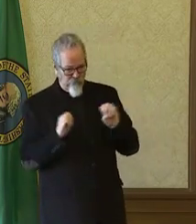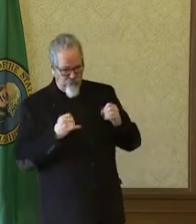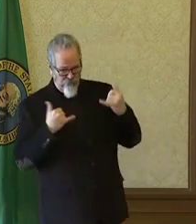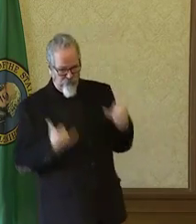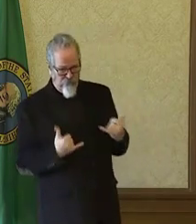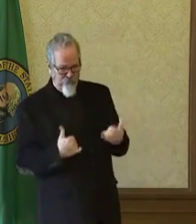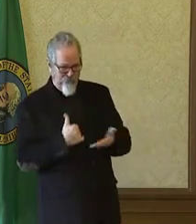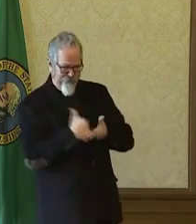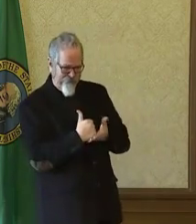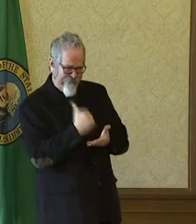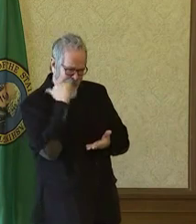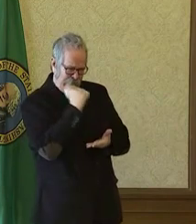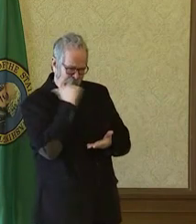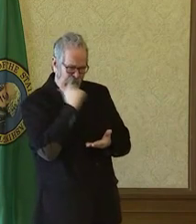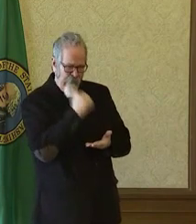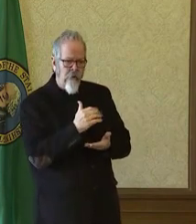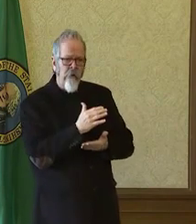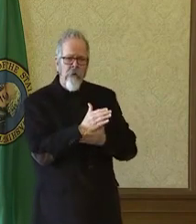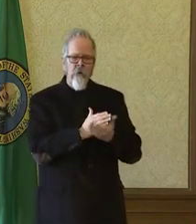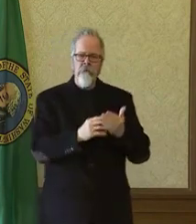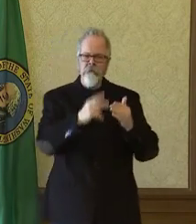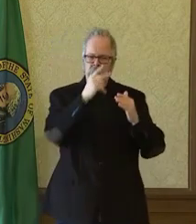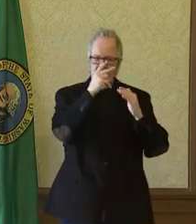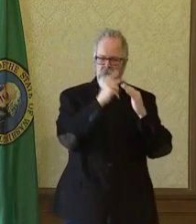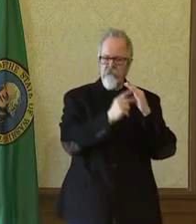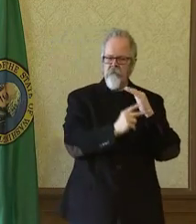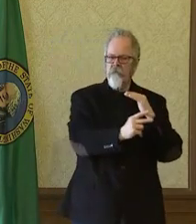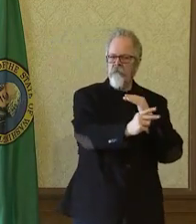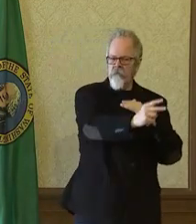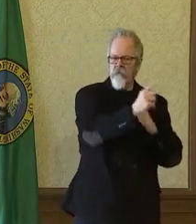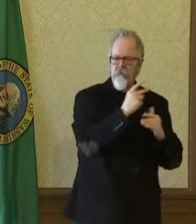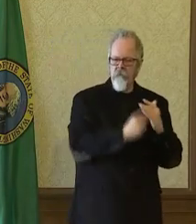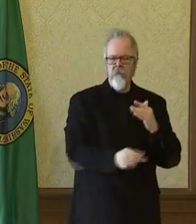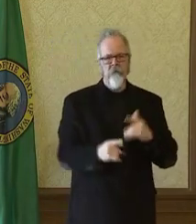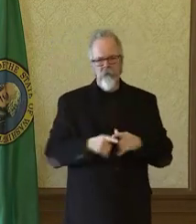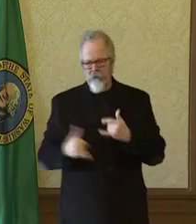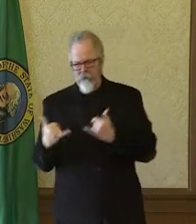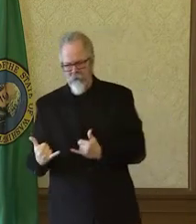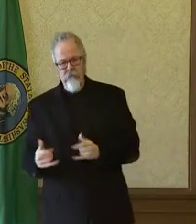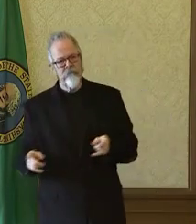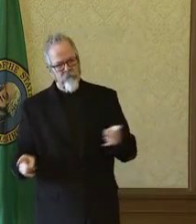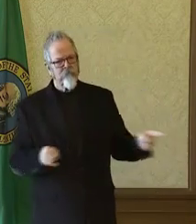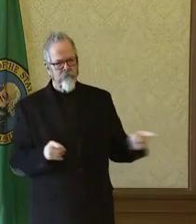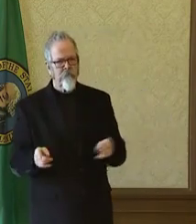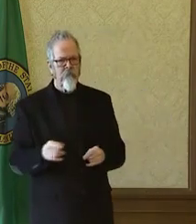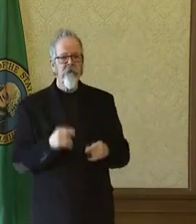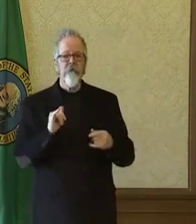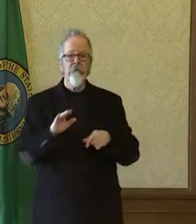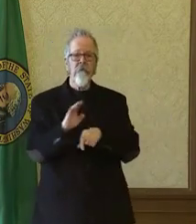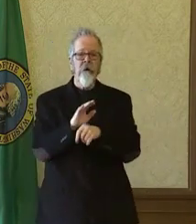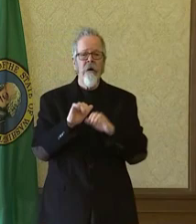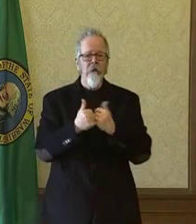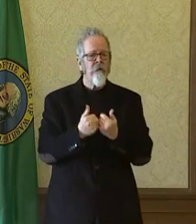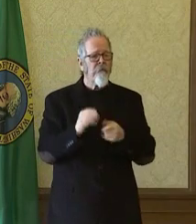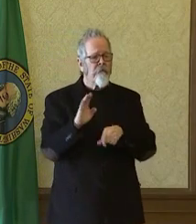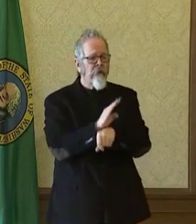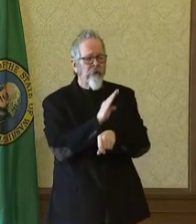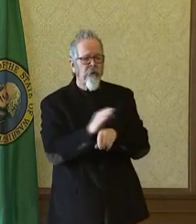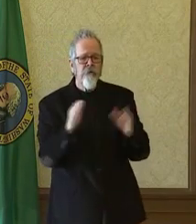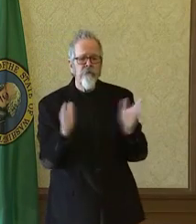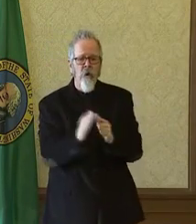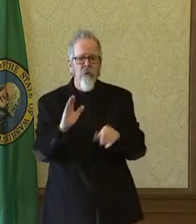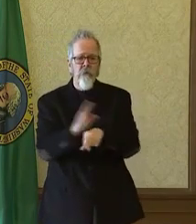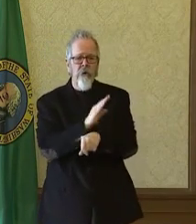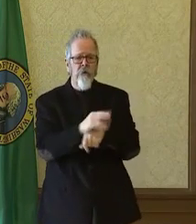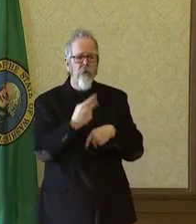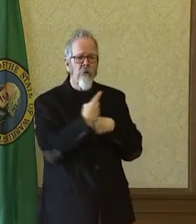crucial at this moment. I'm glad we're doing it. Small business loans to help these companies survive, crucial at this moment. I'm glad we're doing